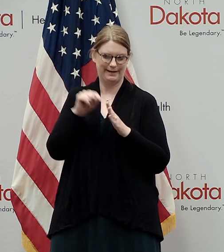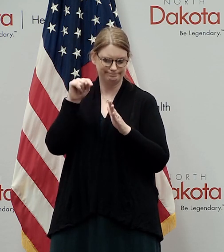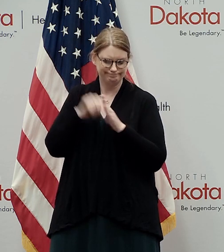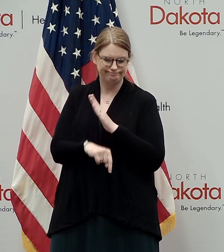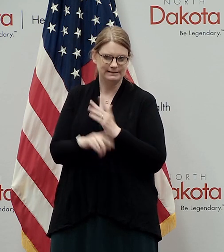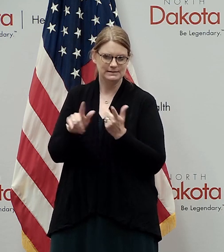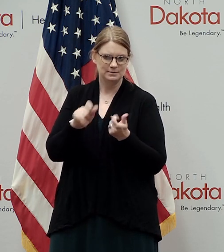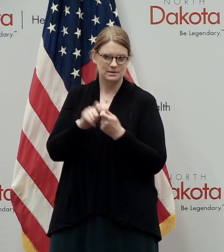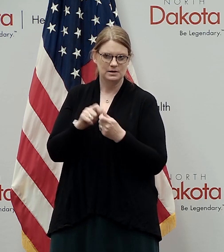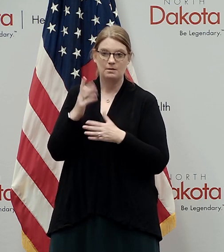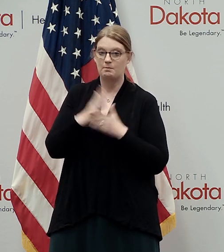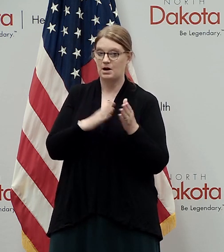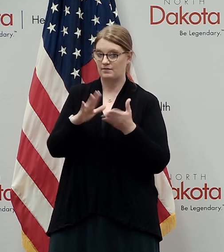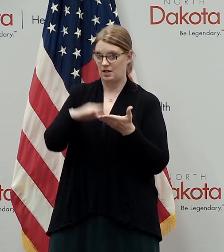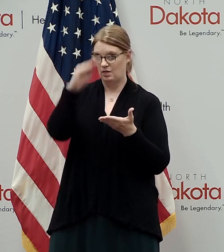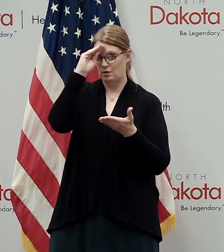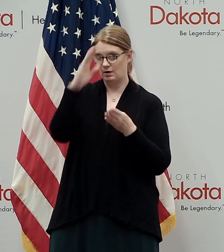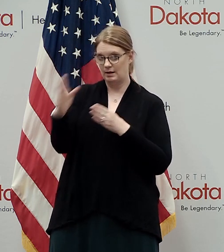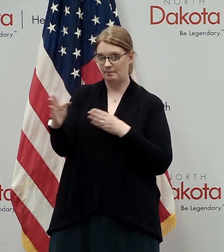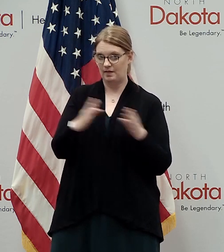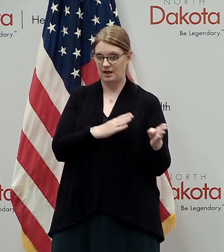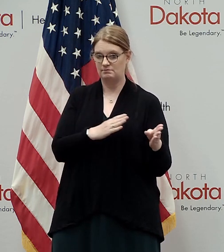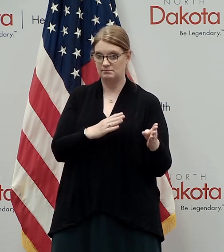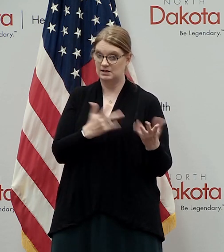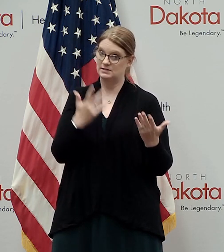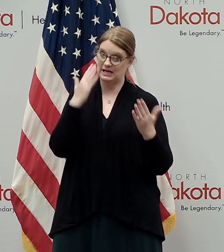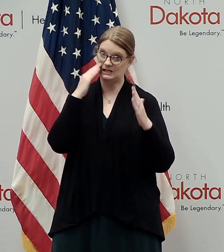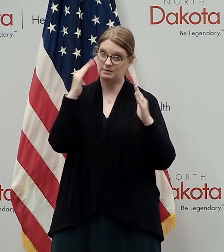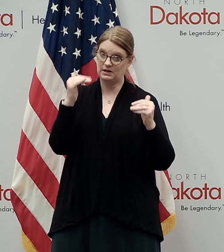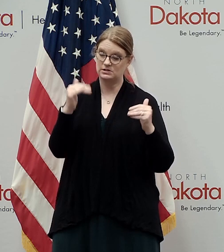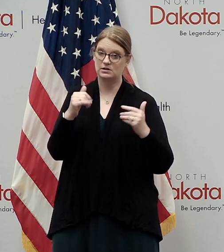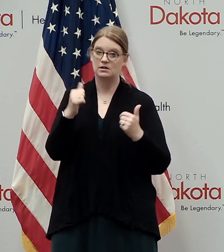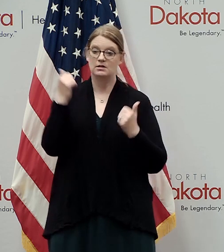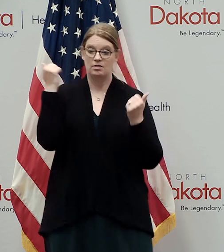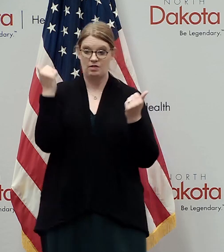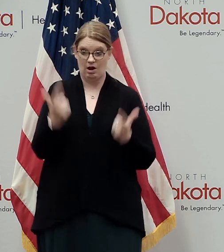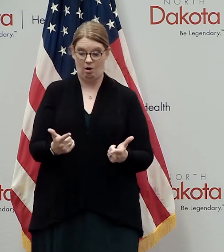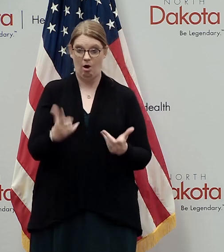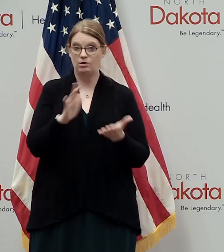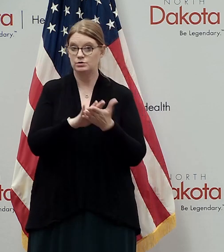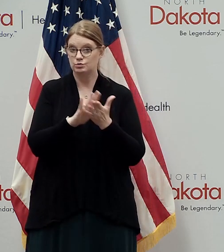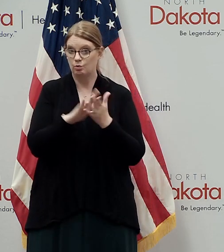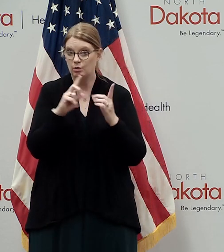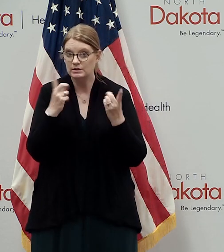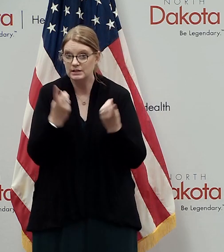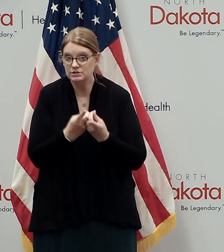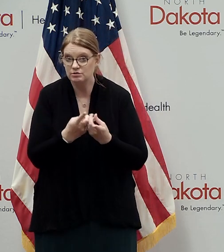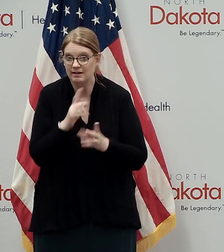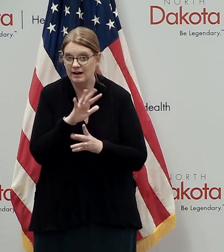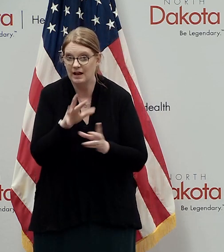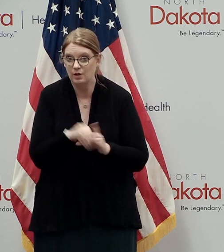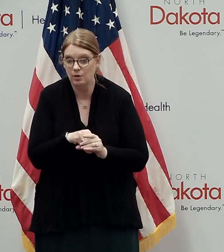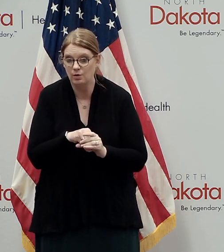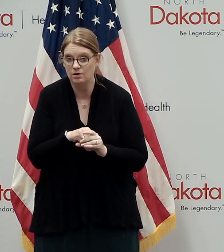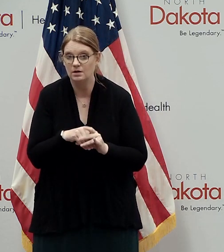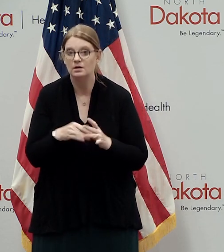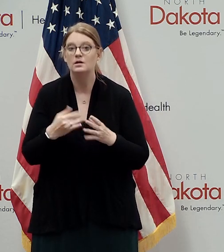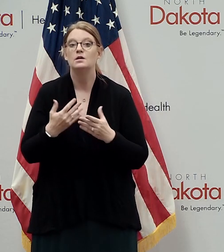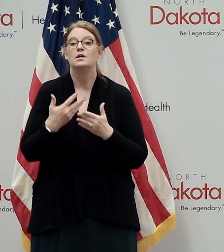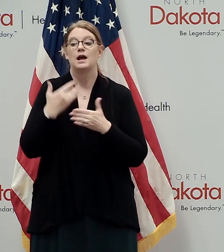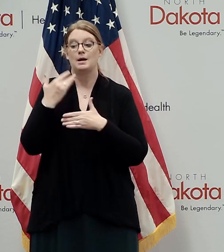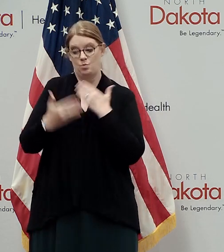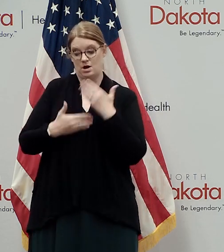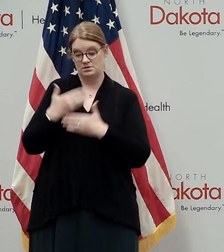So part of the learning plan is that there is an expectation that every school district in their plan include a process